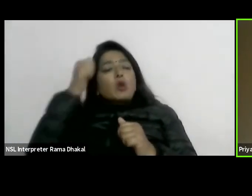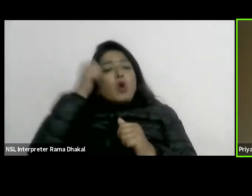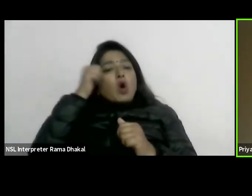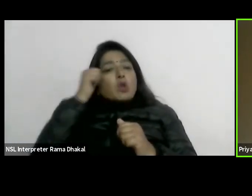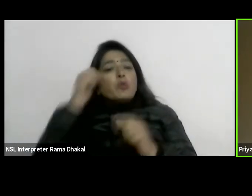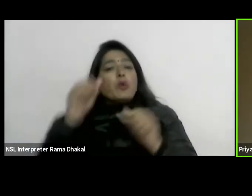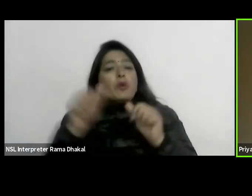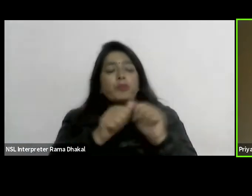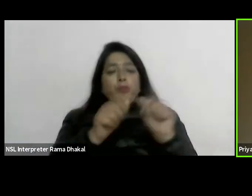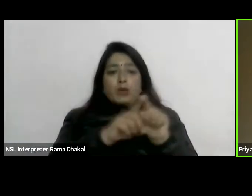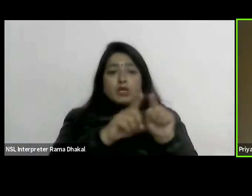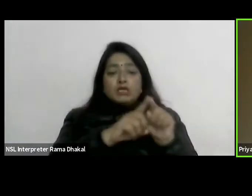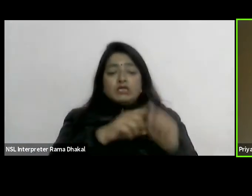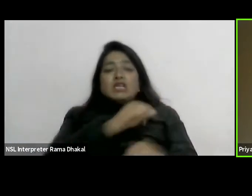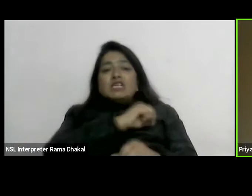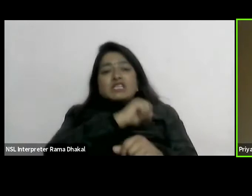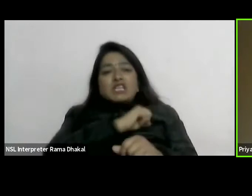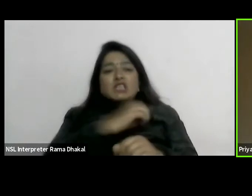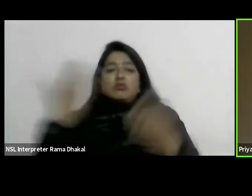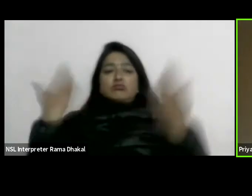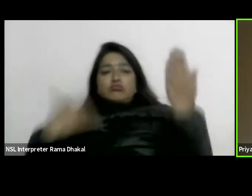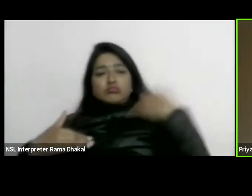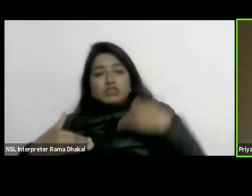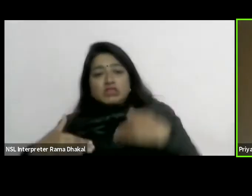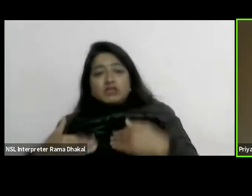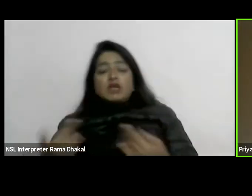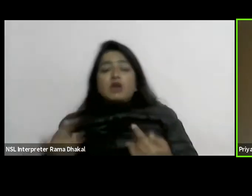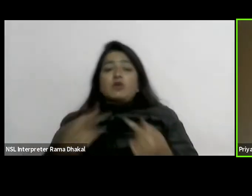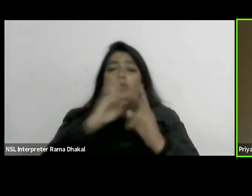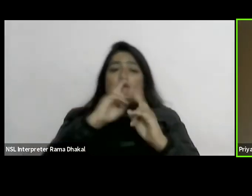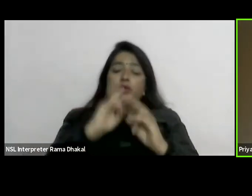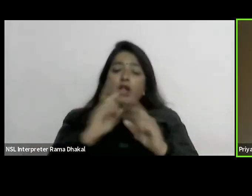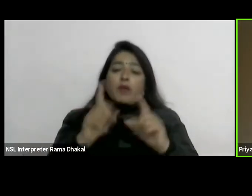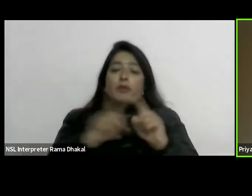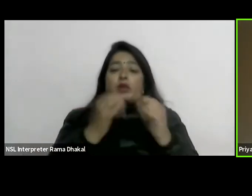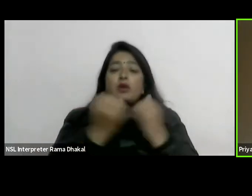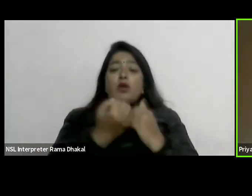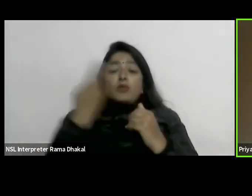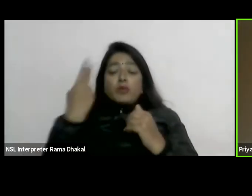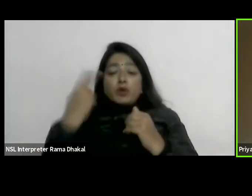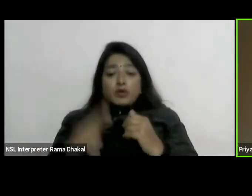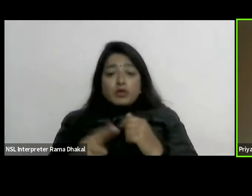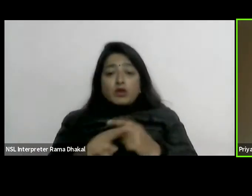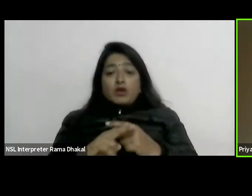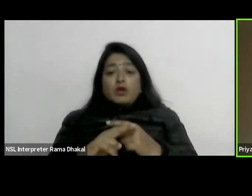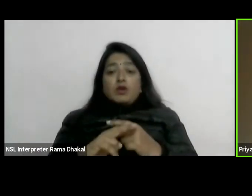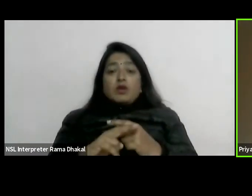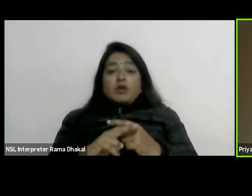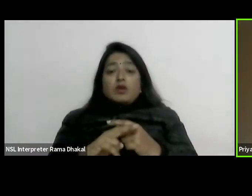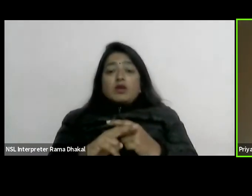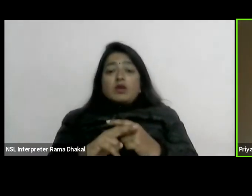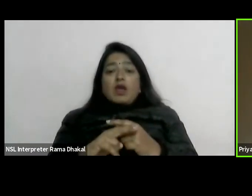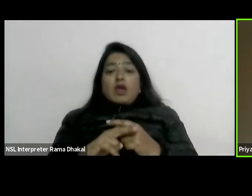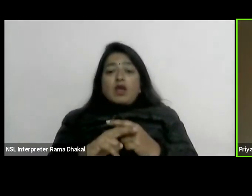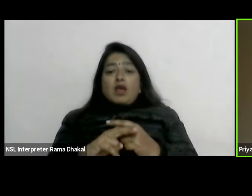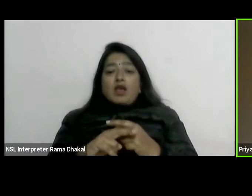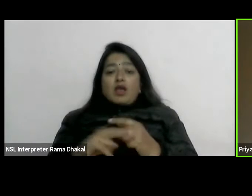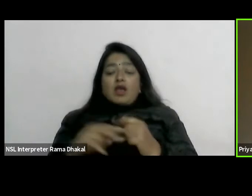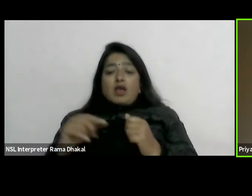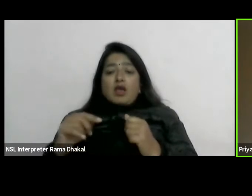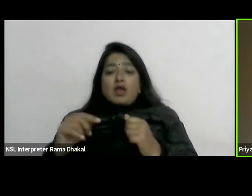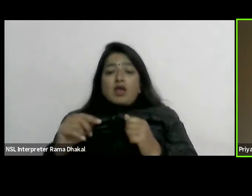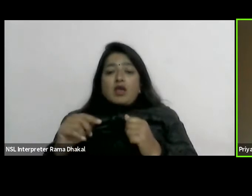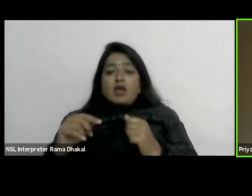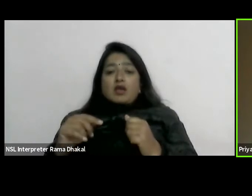sexual exploitation and the end demand model can, as Felicita has said, make life untenable and dangerous for